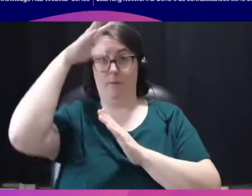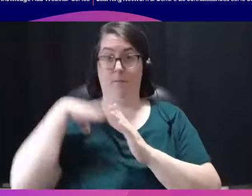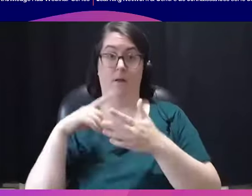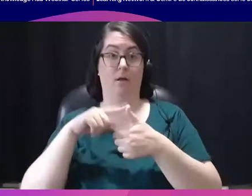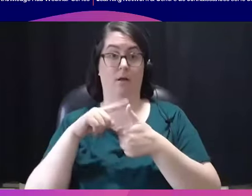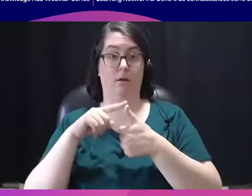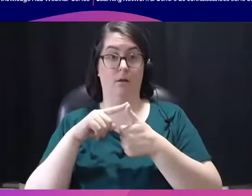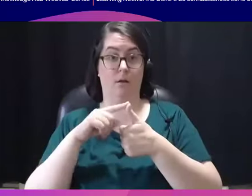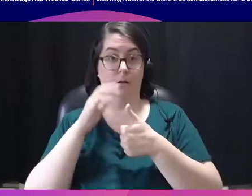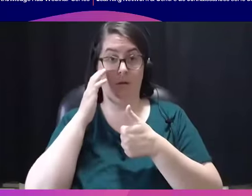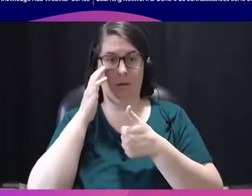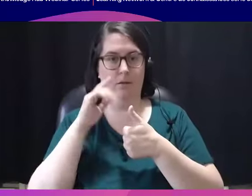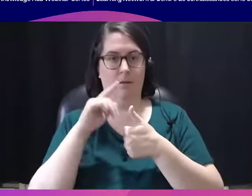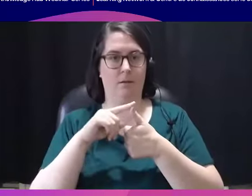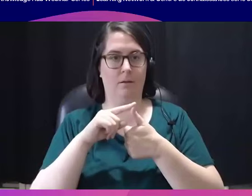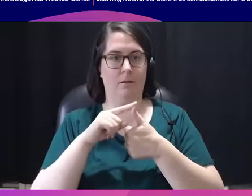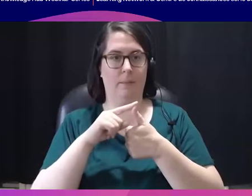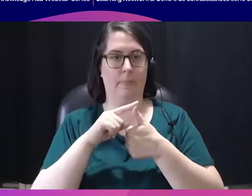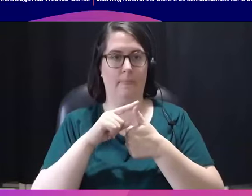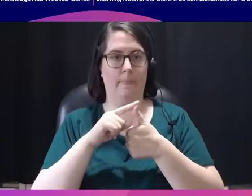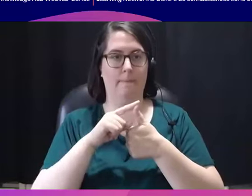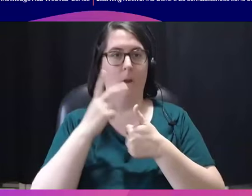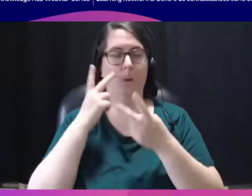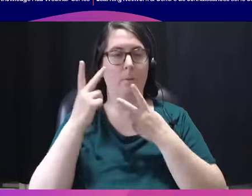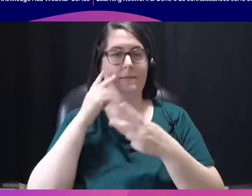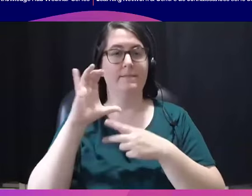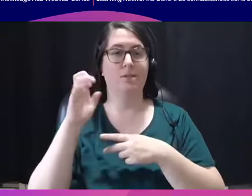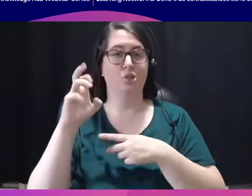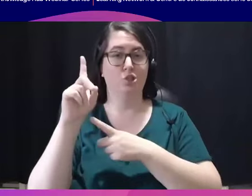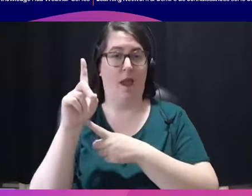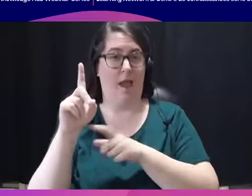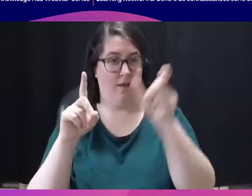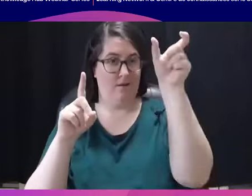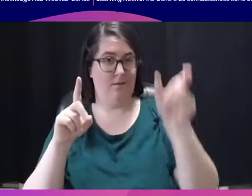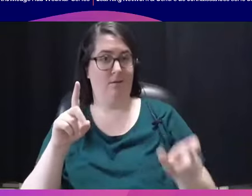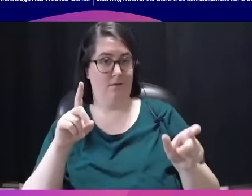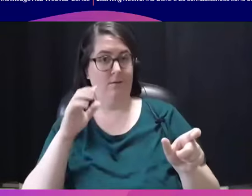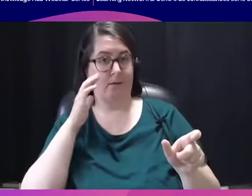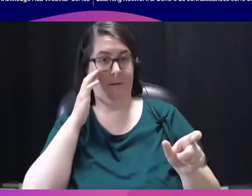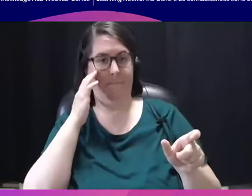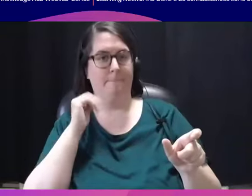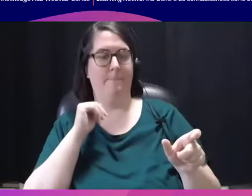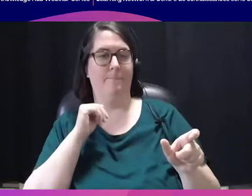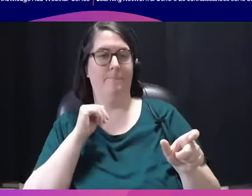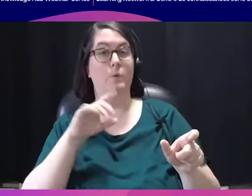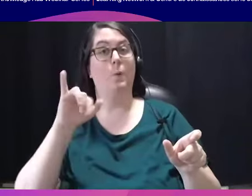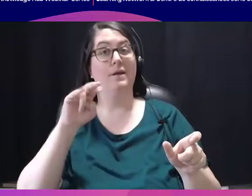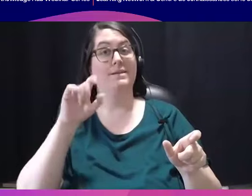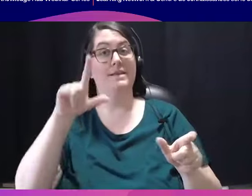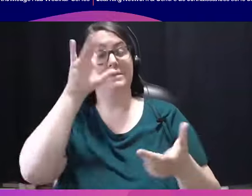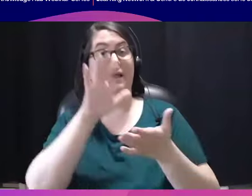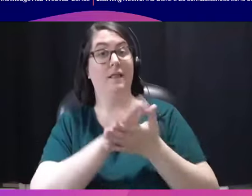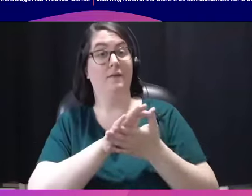ideas of chads. And so we see an imagery of a chad on the right-hand side of your screen. And so incels believe that 80% of women are